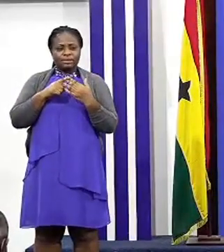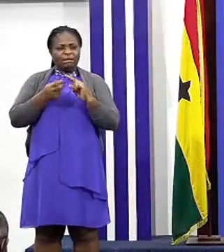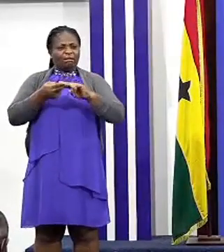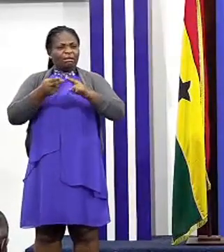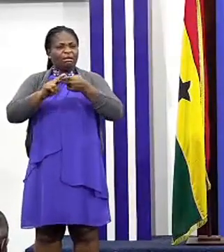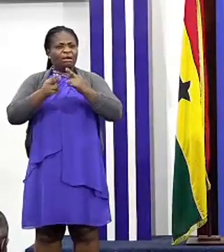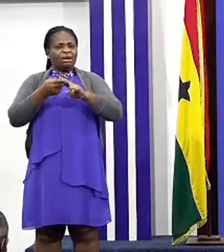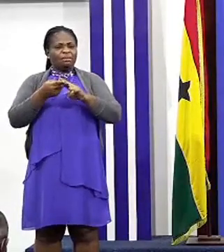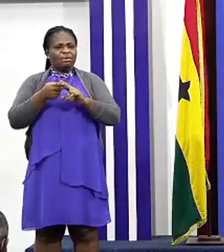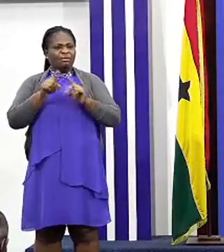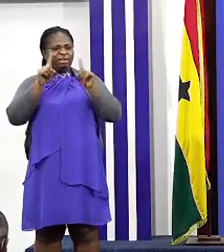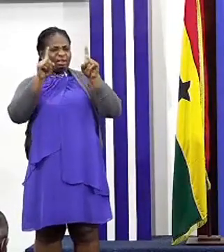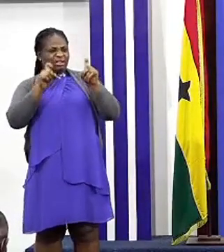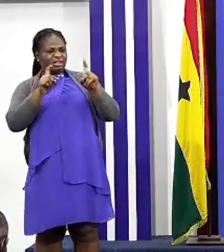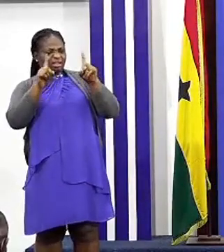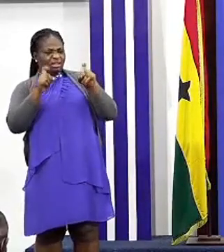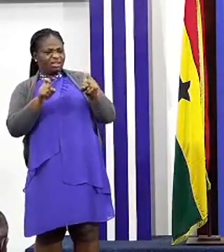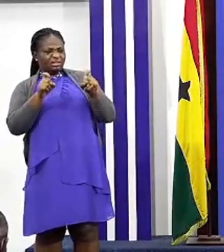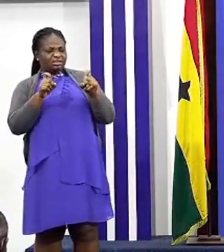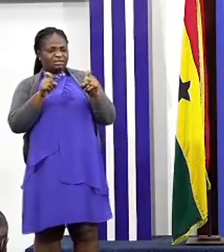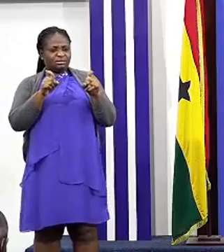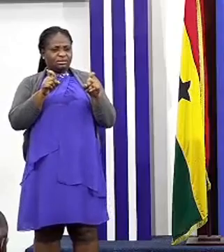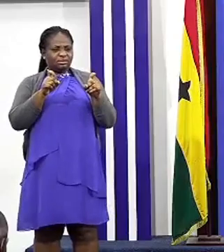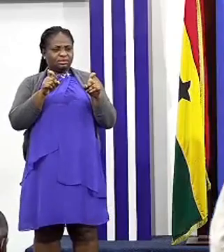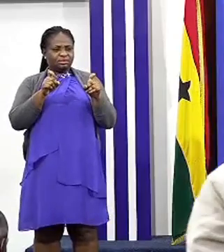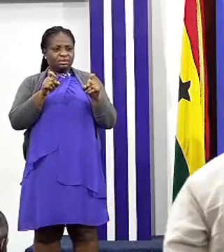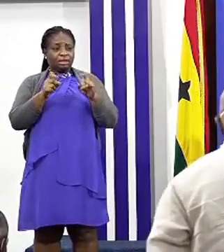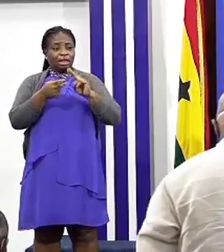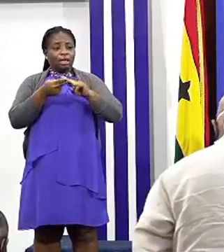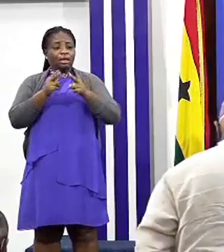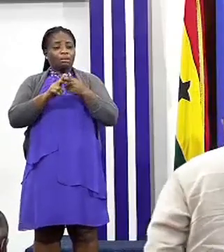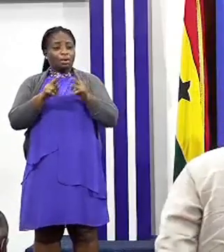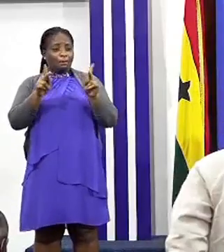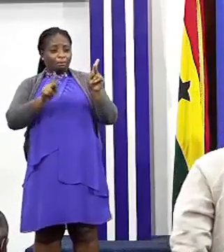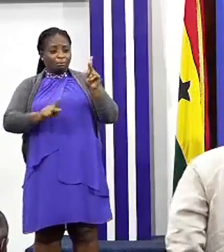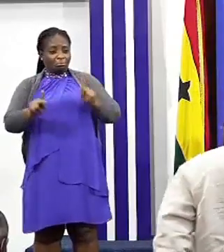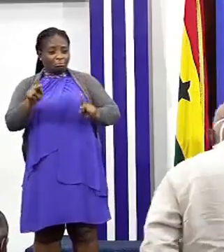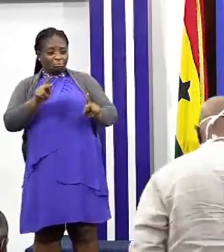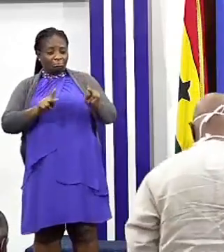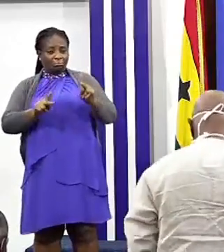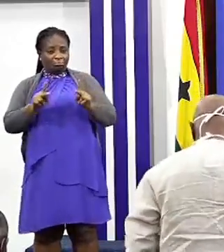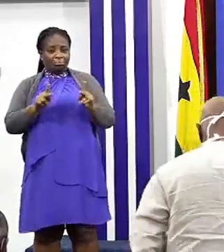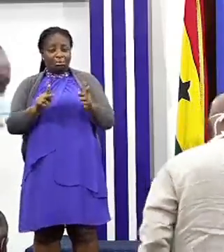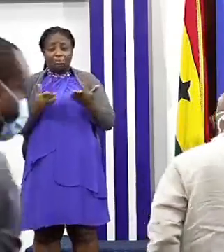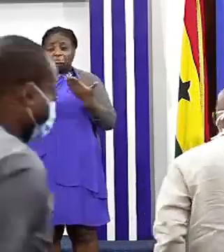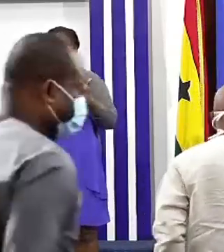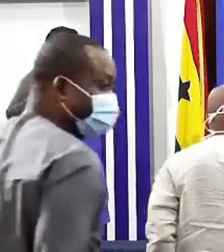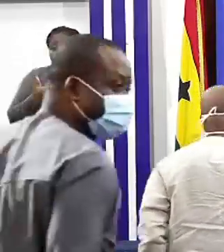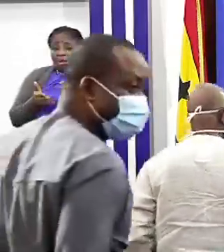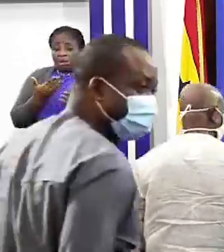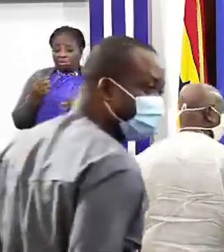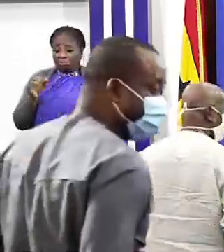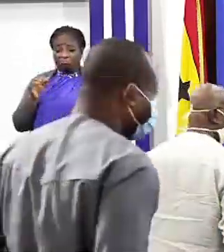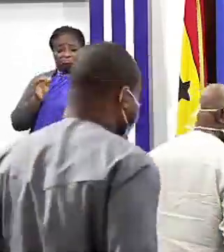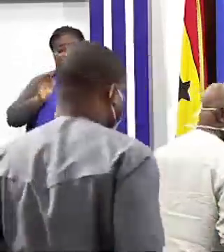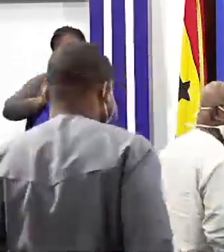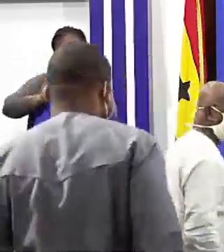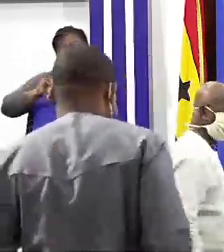number of tests and number of persons and whether that takes away from